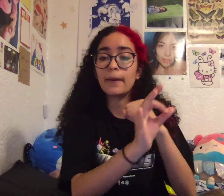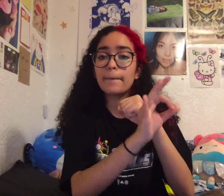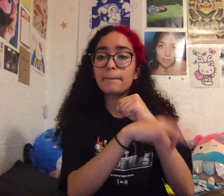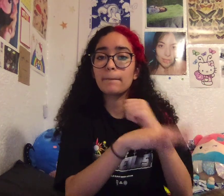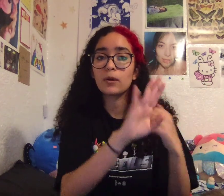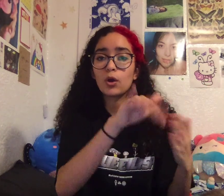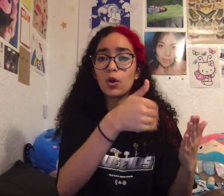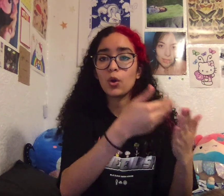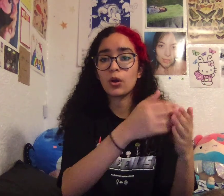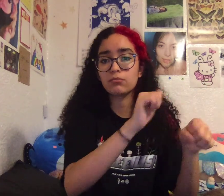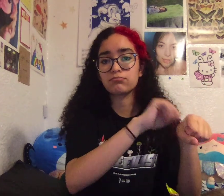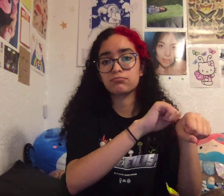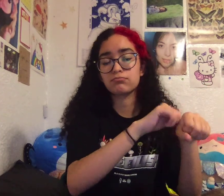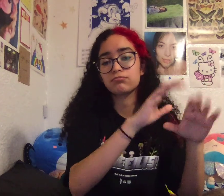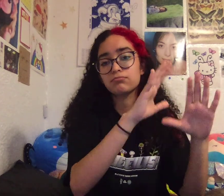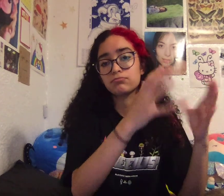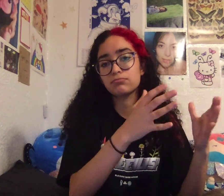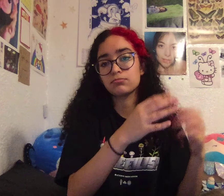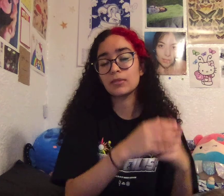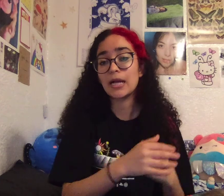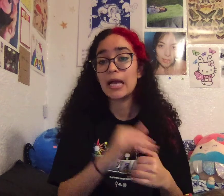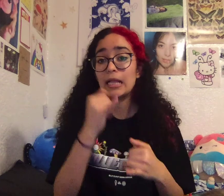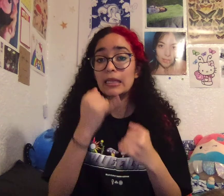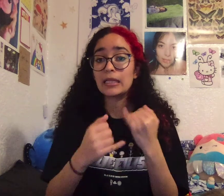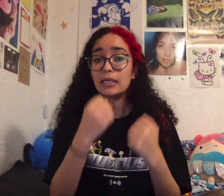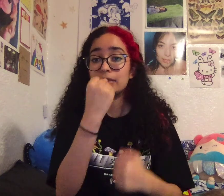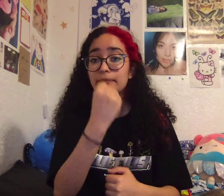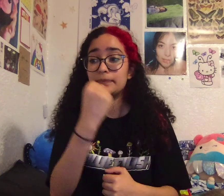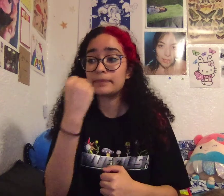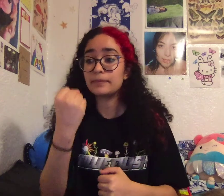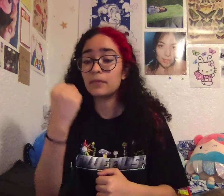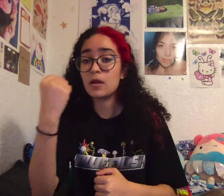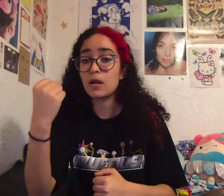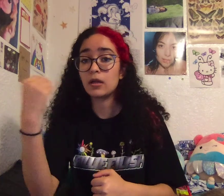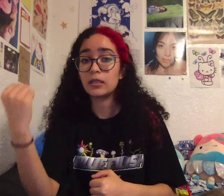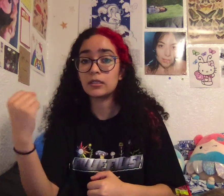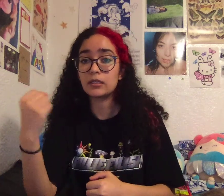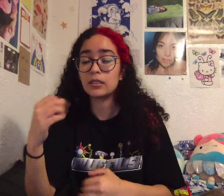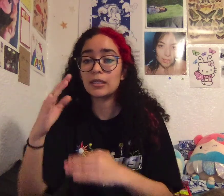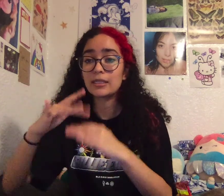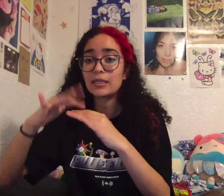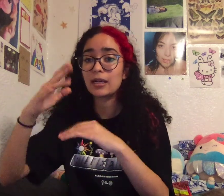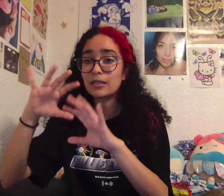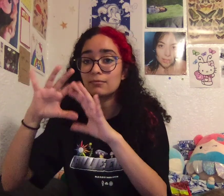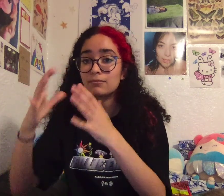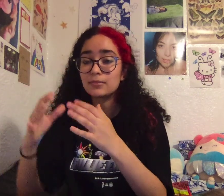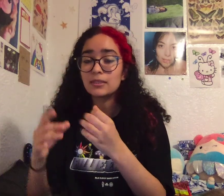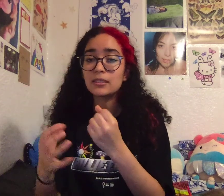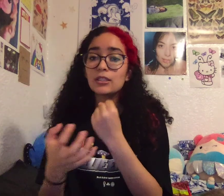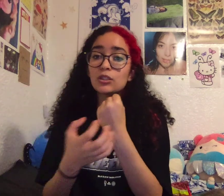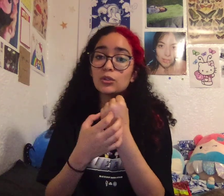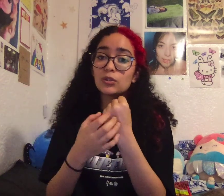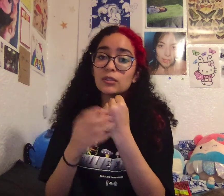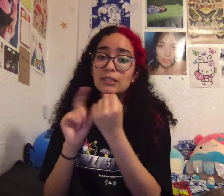The 4 planets furthest from the sun are the gas planets. Jupiter, Saturn, Uranus, and